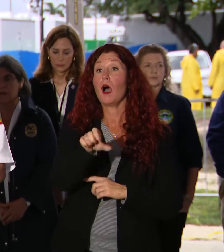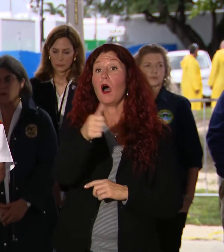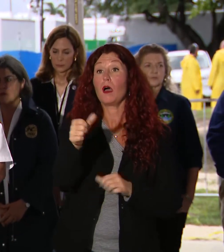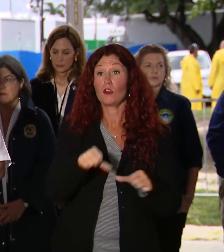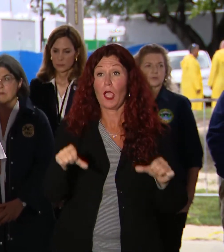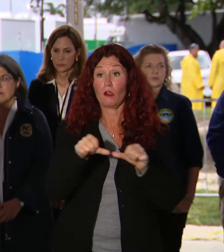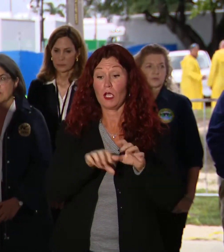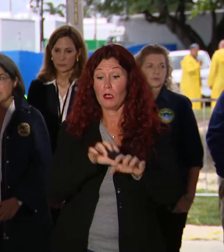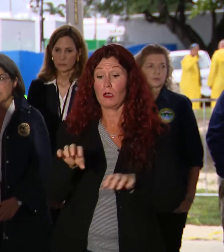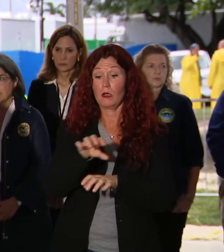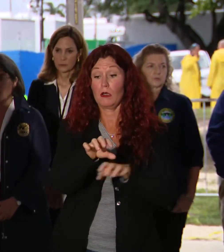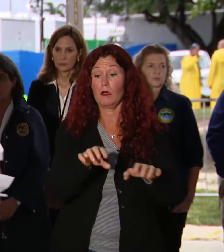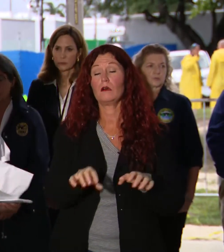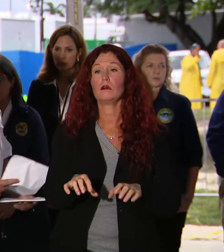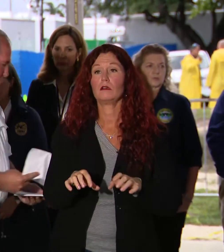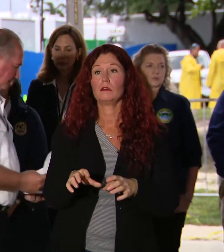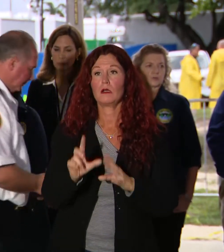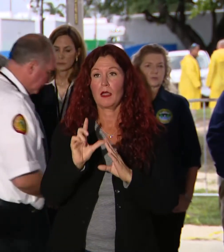periods.